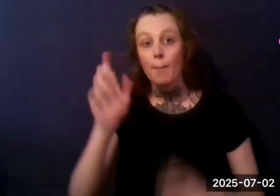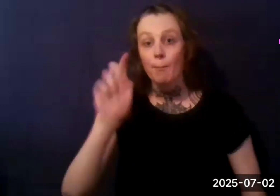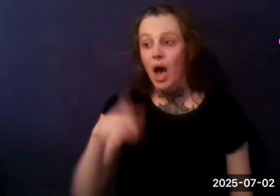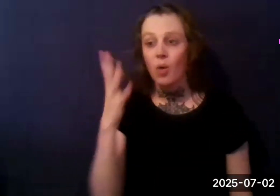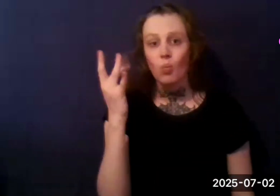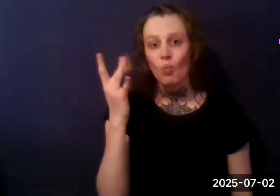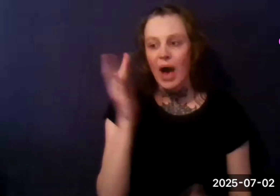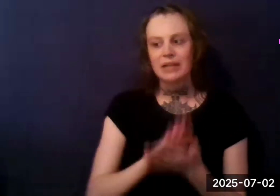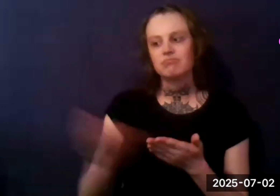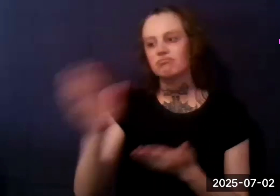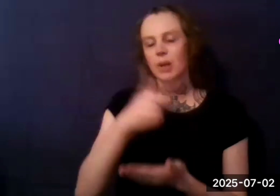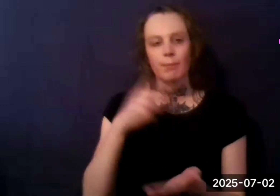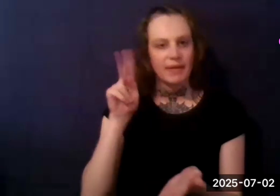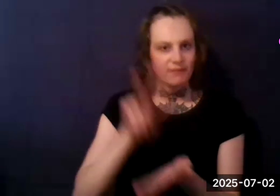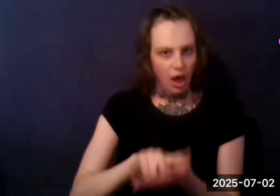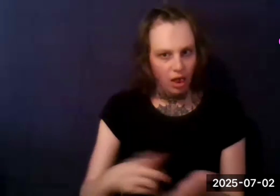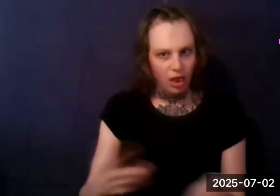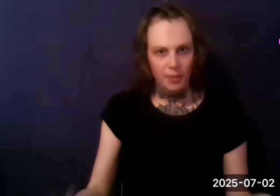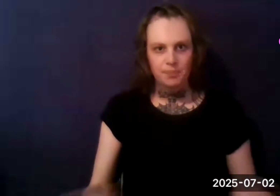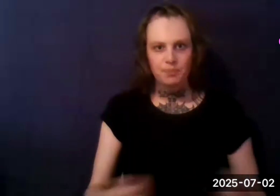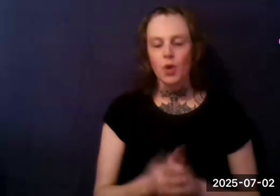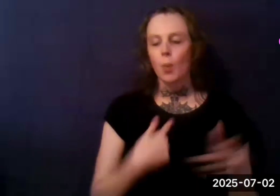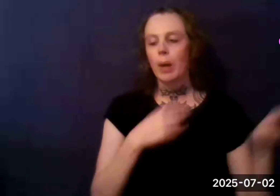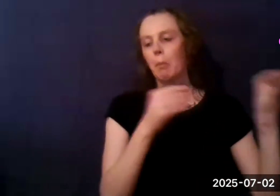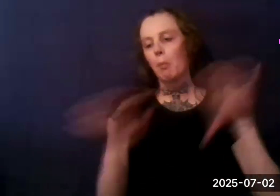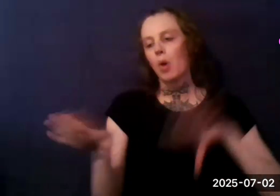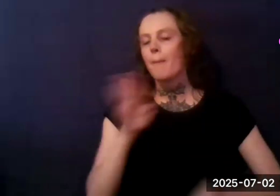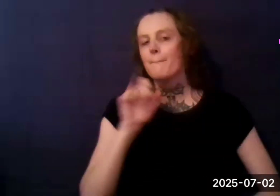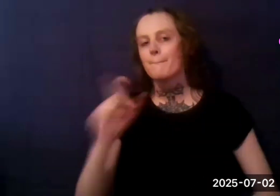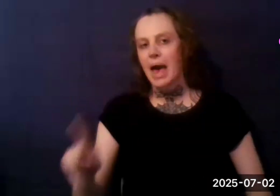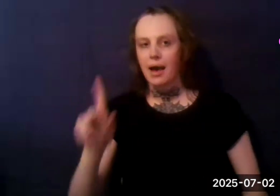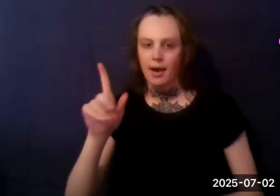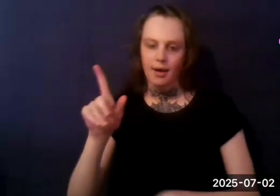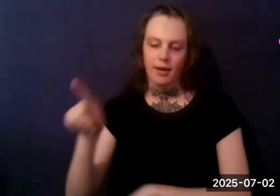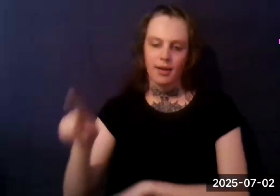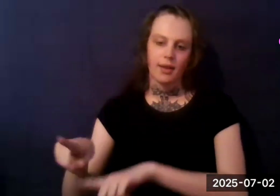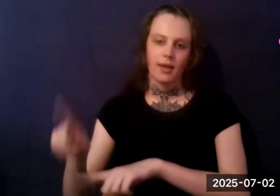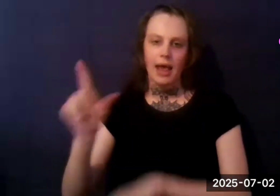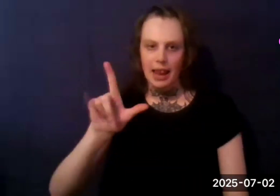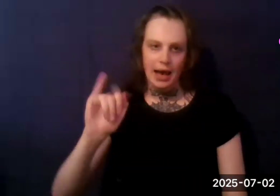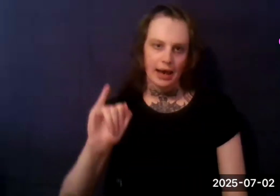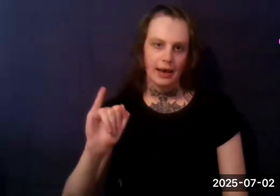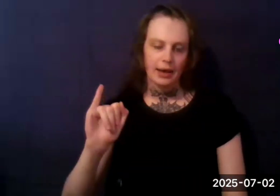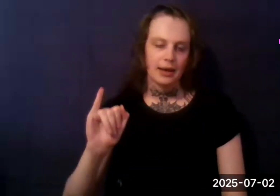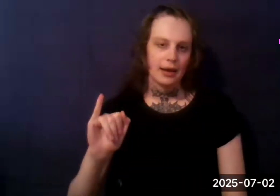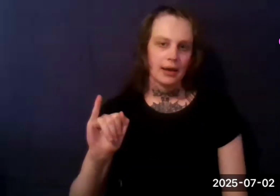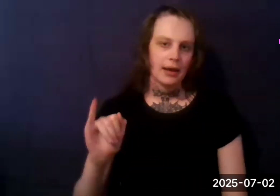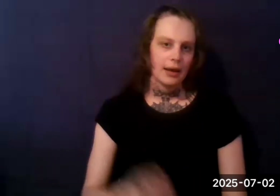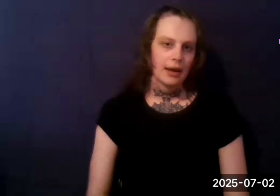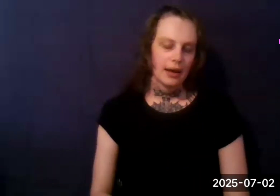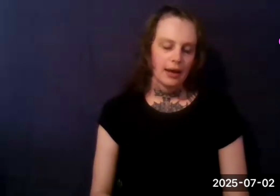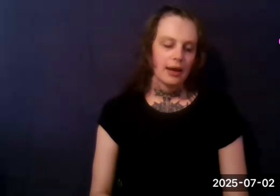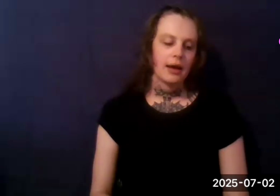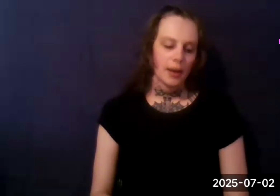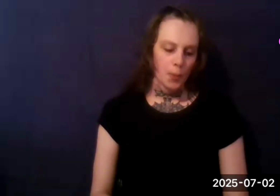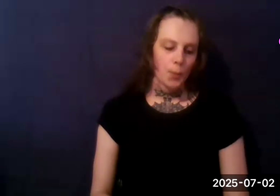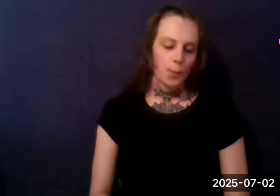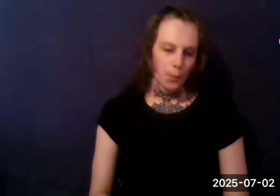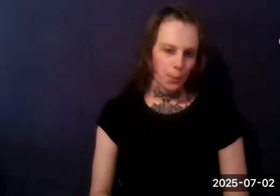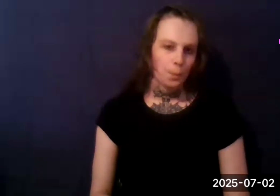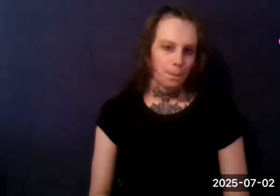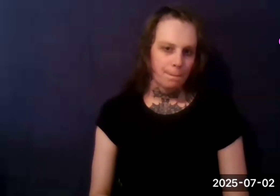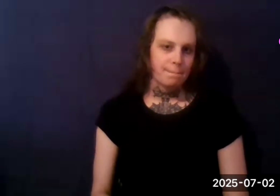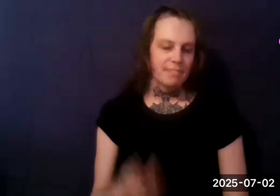that came after a spectacular bender where I convinced myself that like I could still live there with my friends. And I got out there before